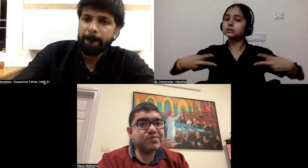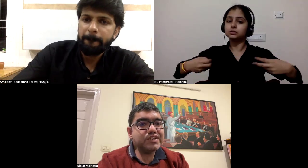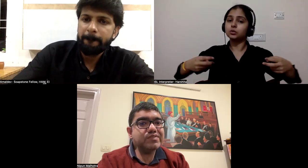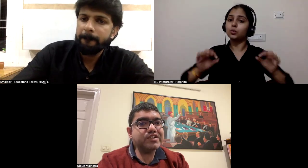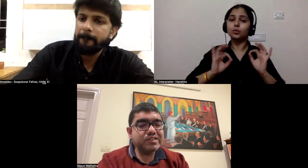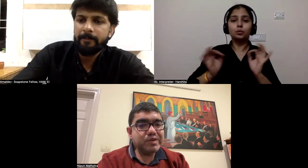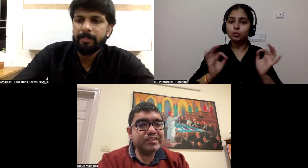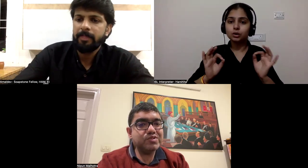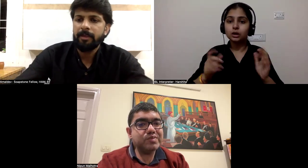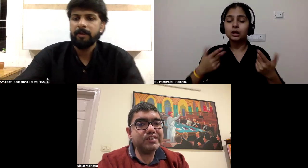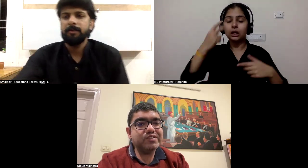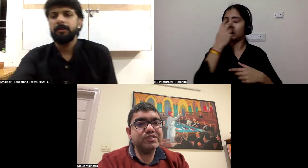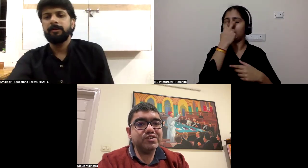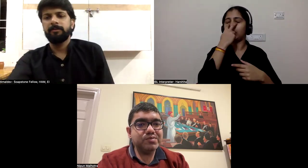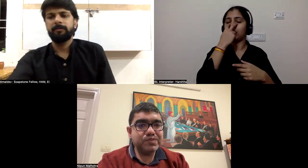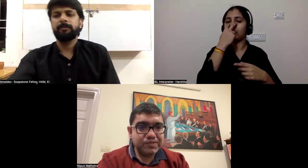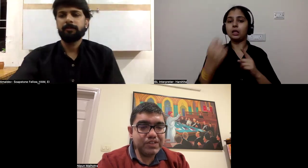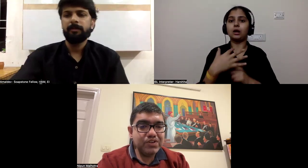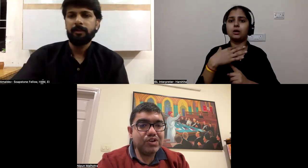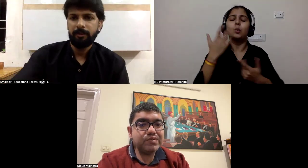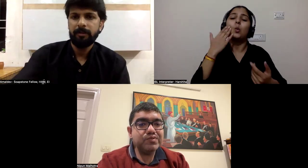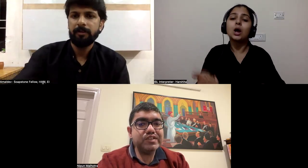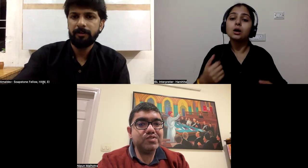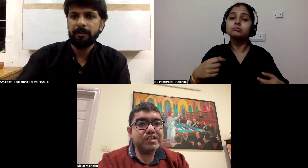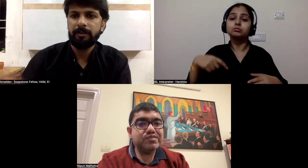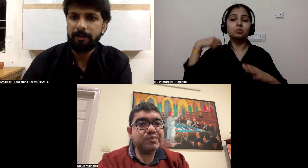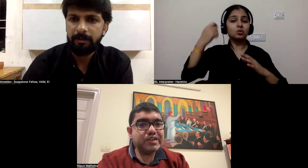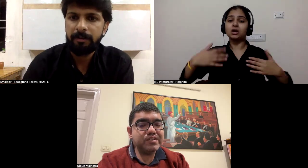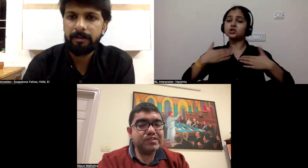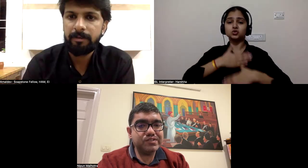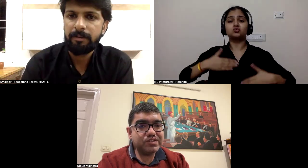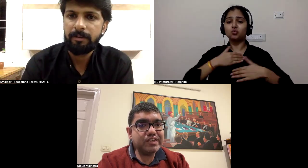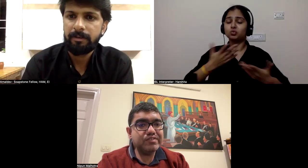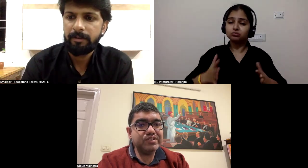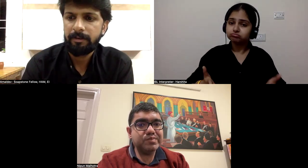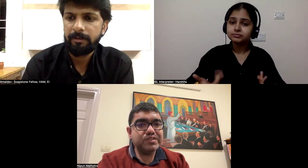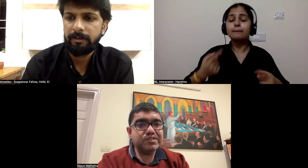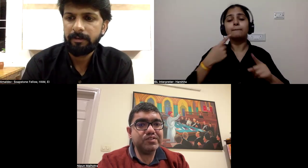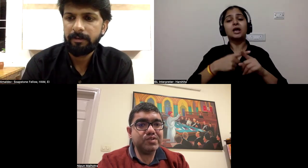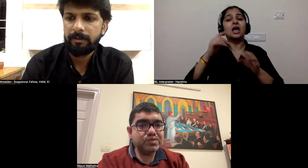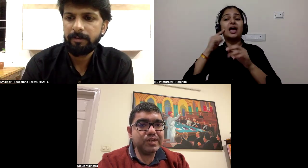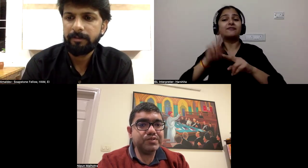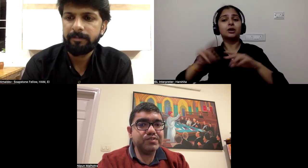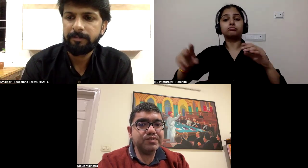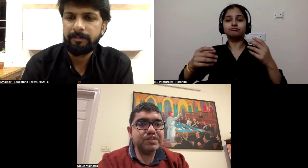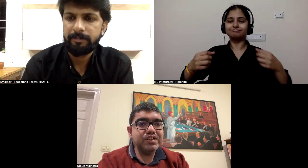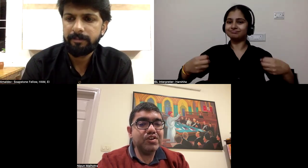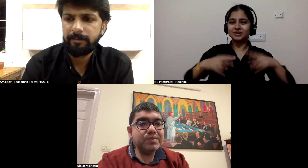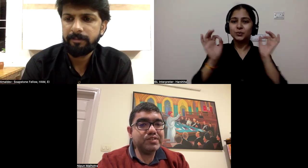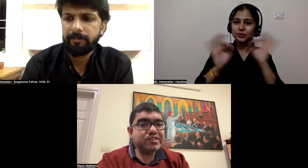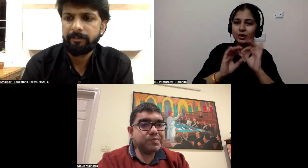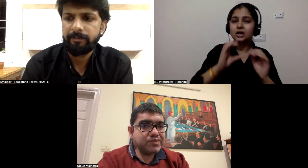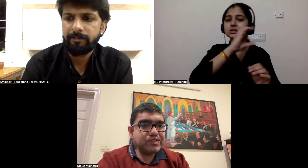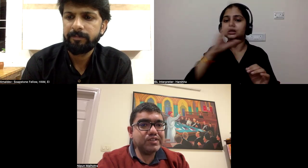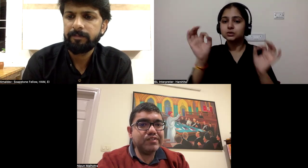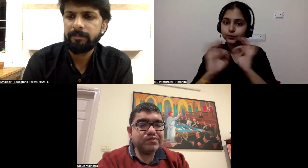is specifically affecting the blind because blind cannot enjoy the movie. Or if a movie does not have subtitles or sign language interpretation or closed captions,